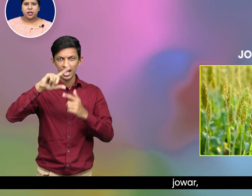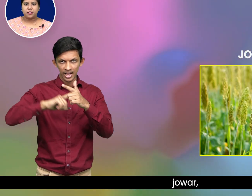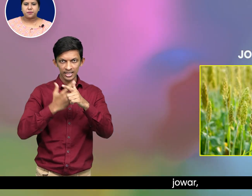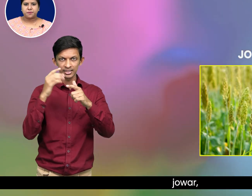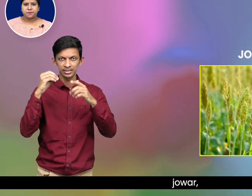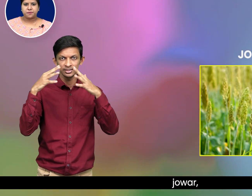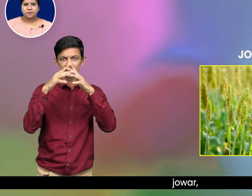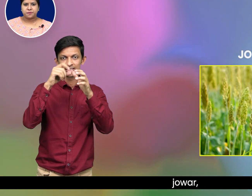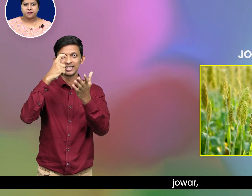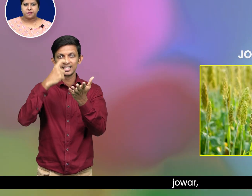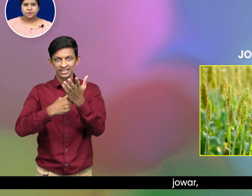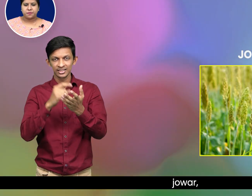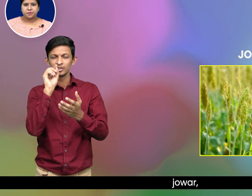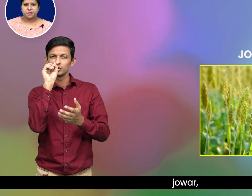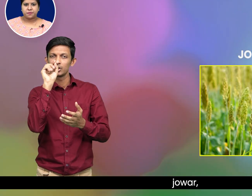jowar,